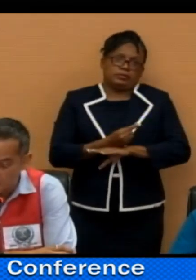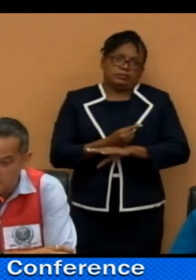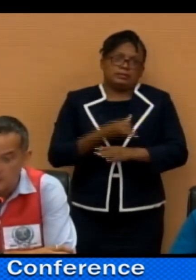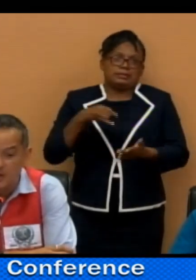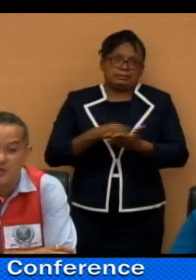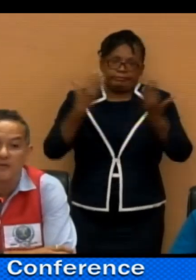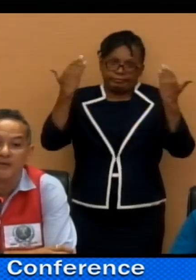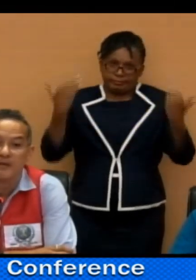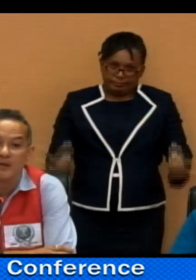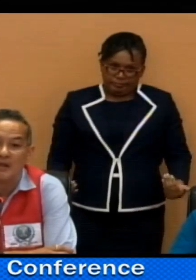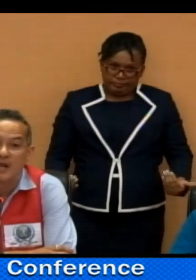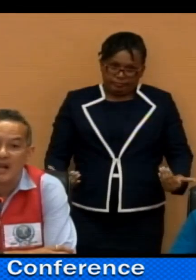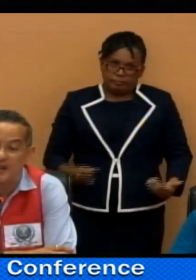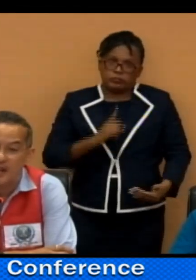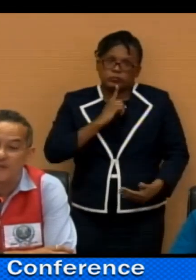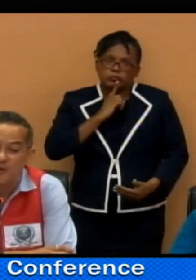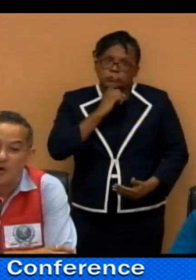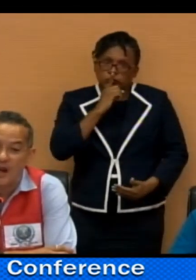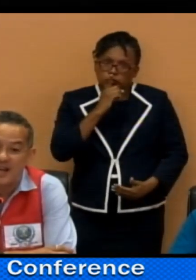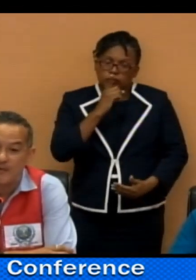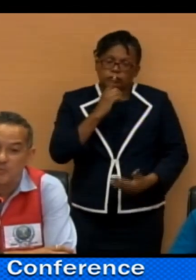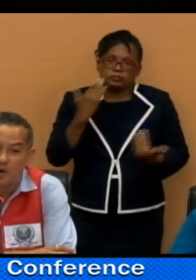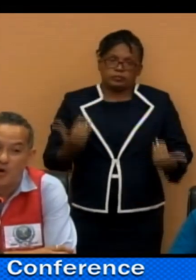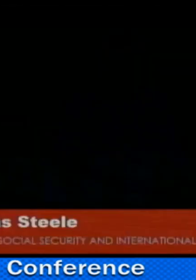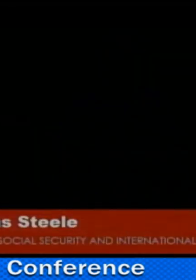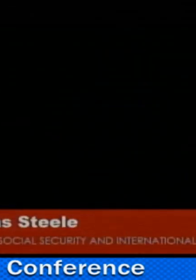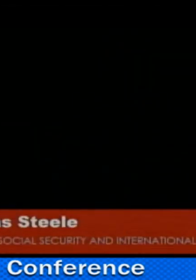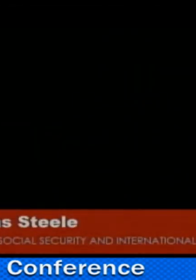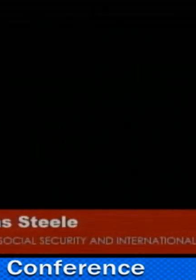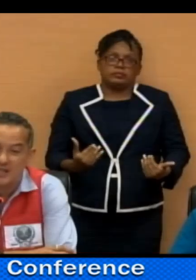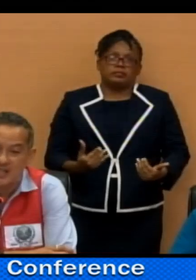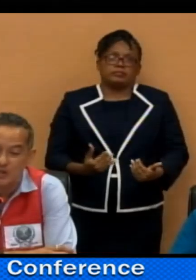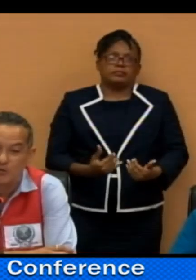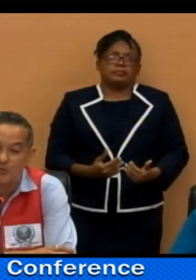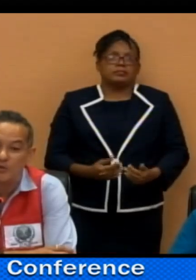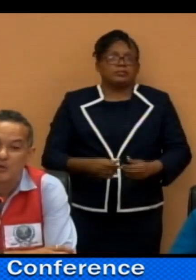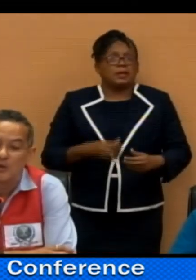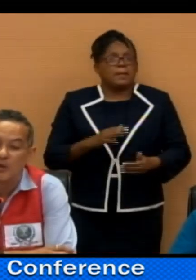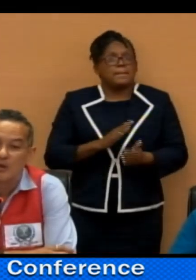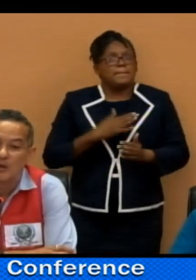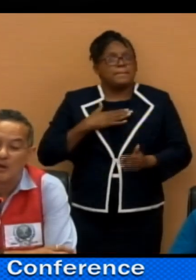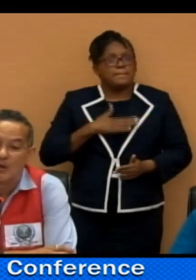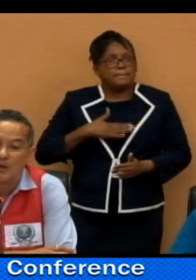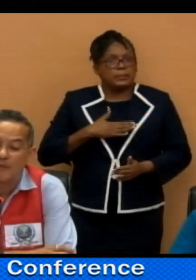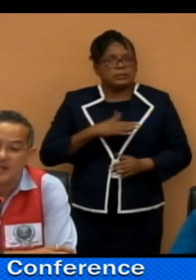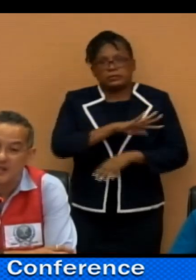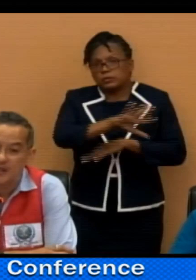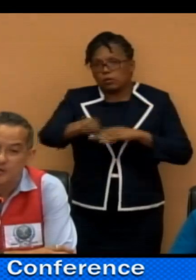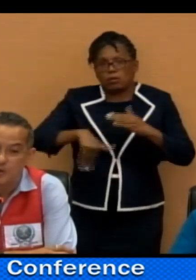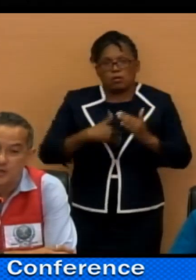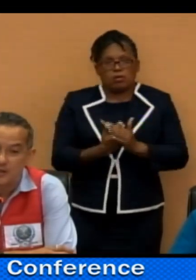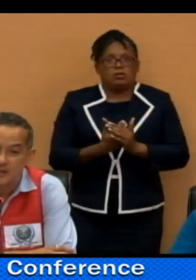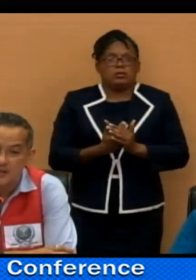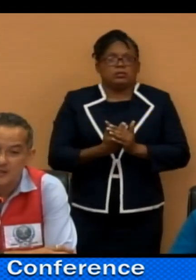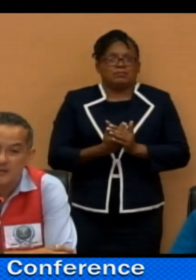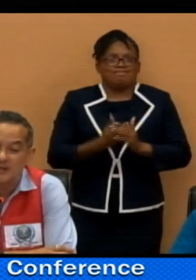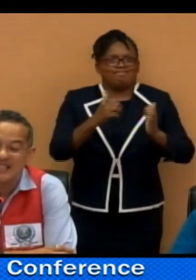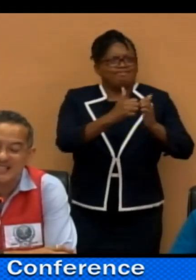the confirmation. And therefore, I implore you that we need to maintain the